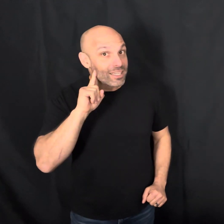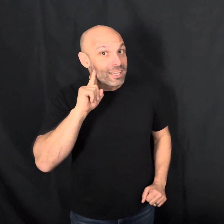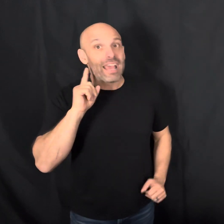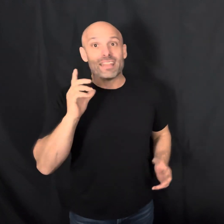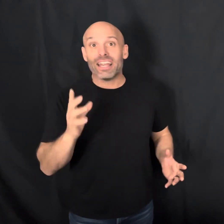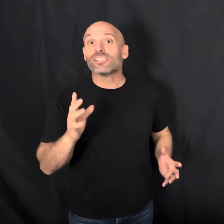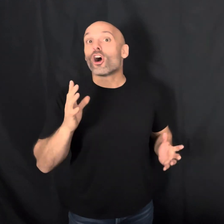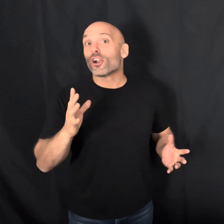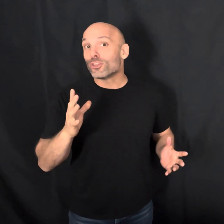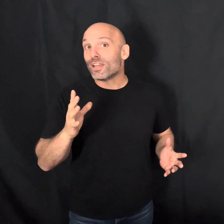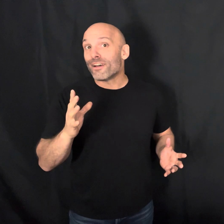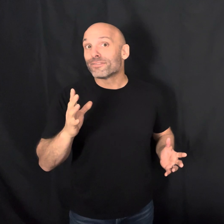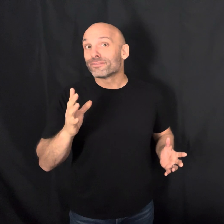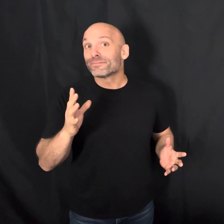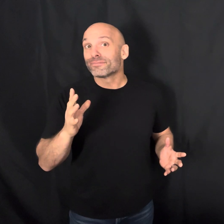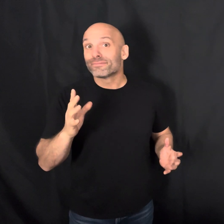And that is, are you deaf?